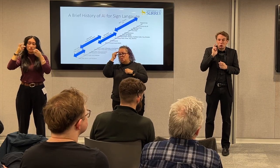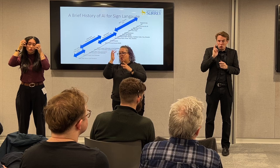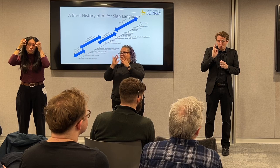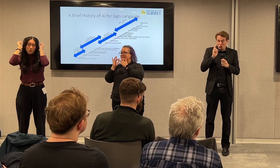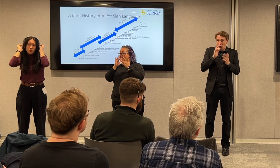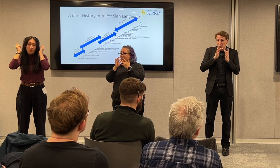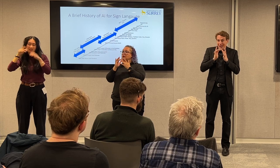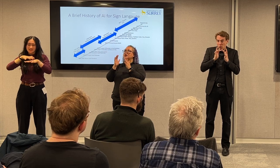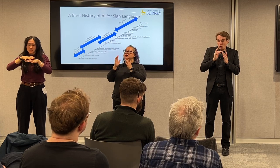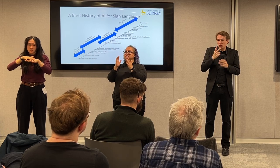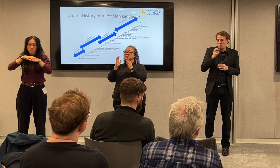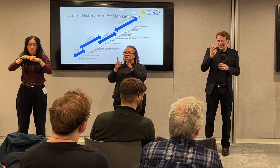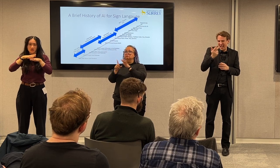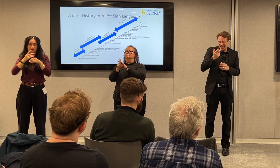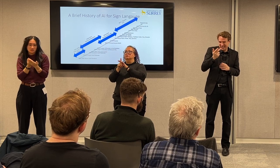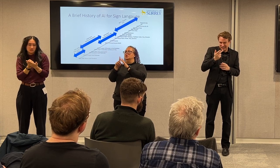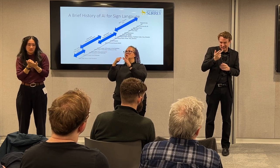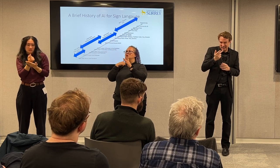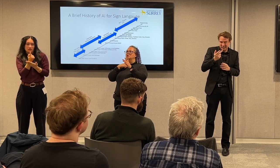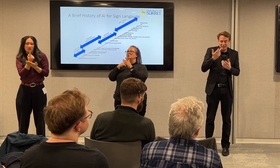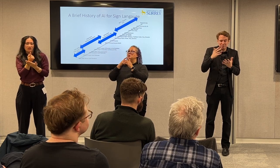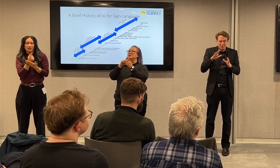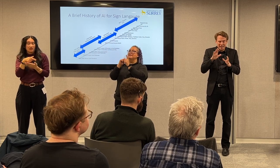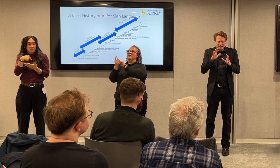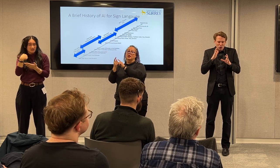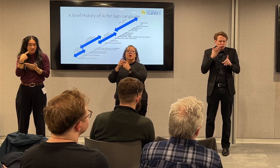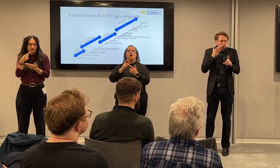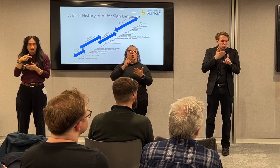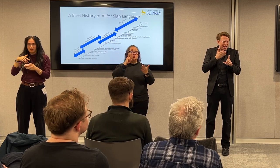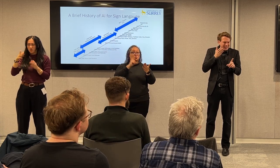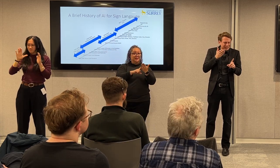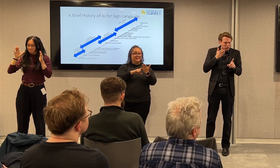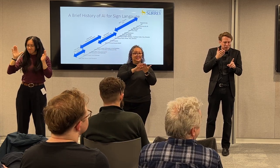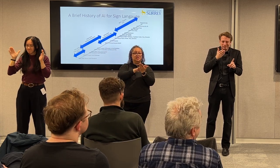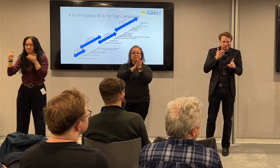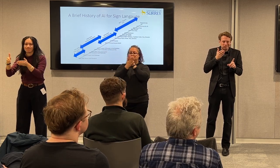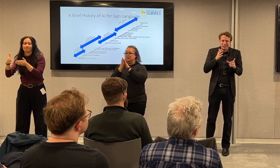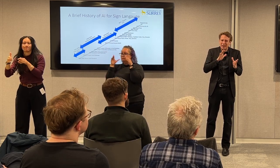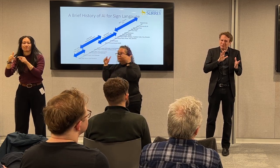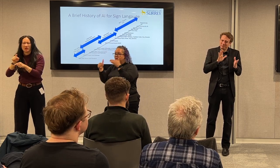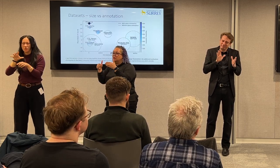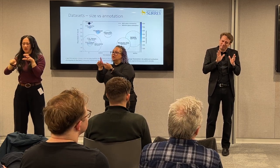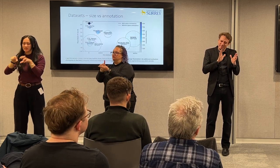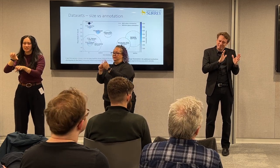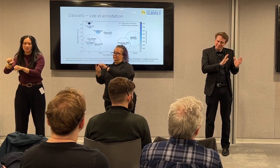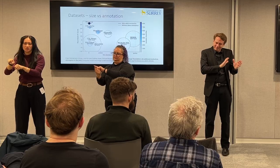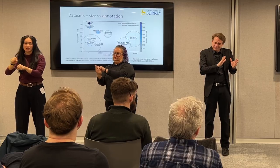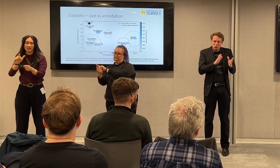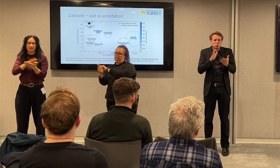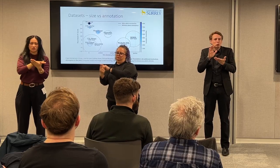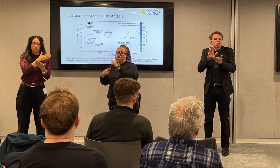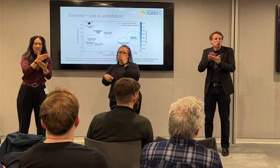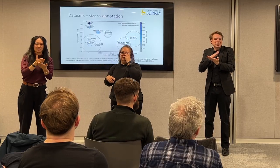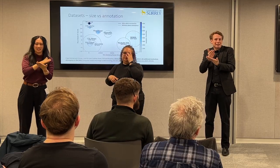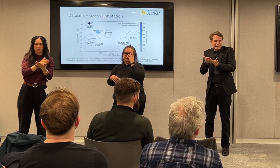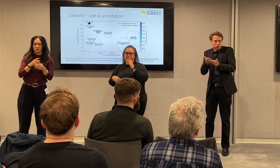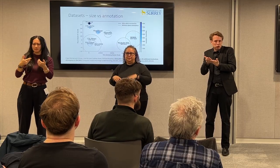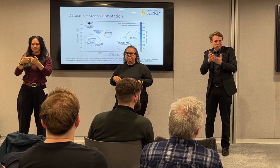say recognition to translation. And I'm going to come back to this idea of the distinction between the two shortly.